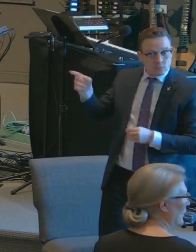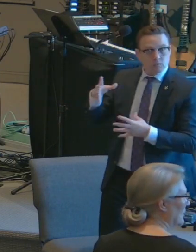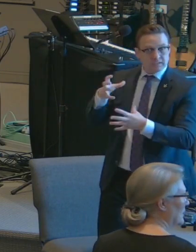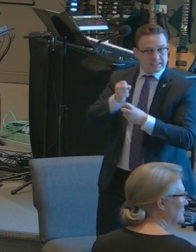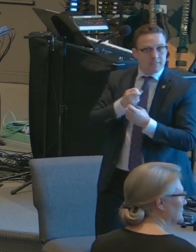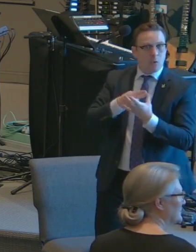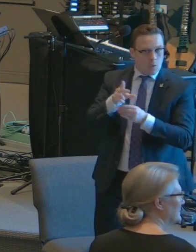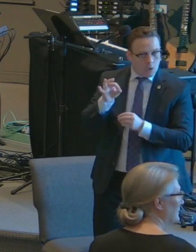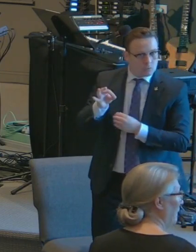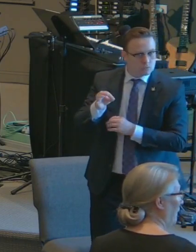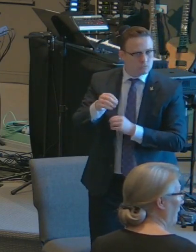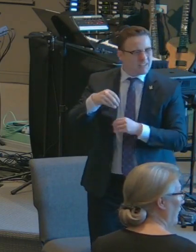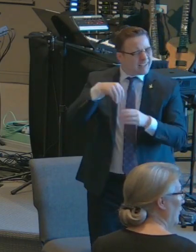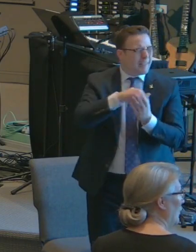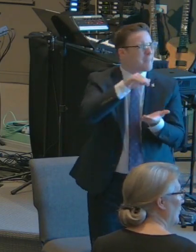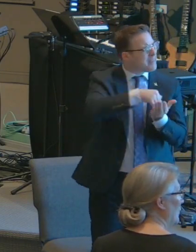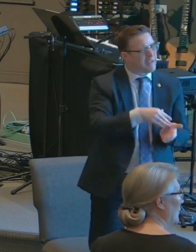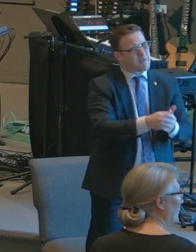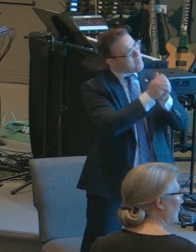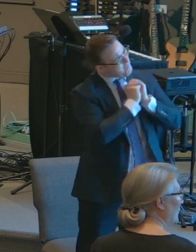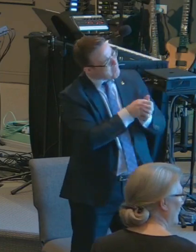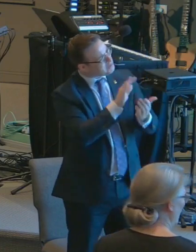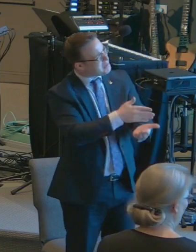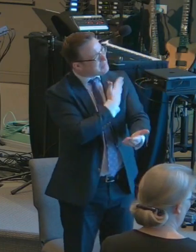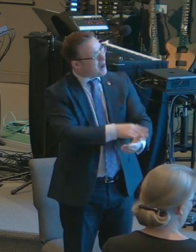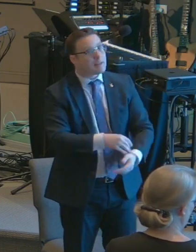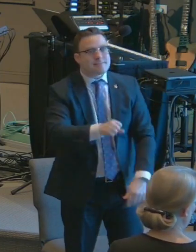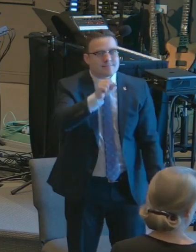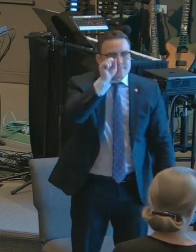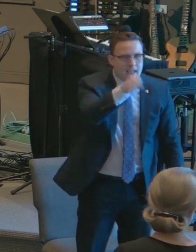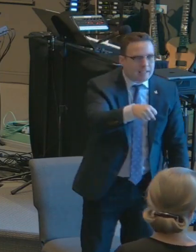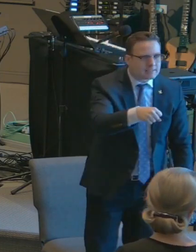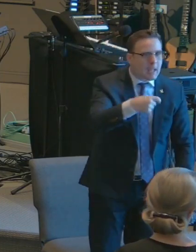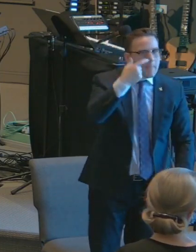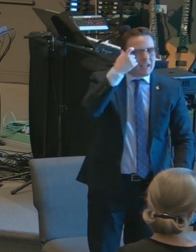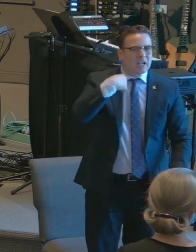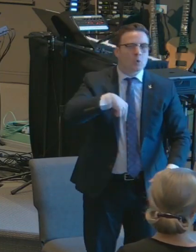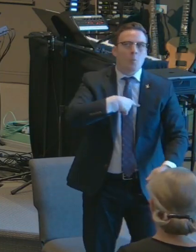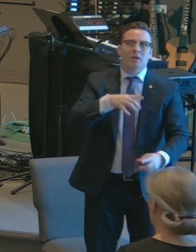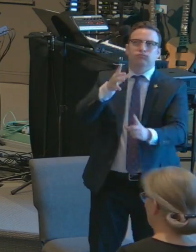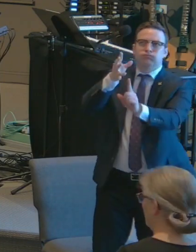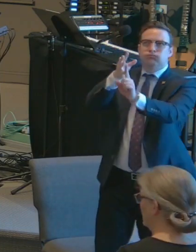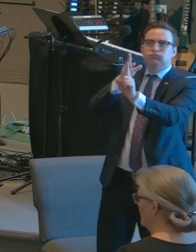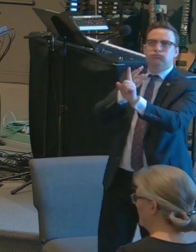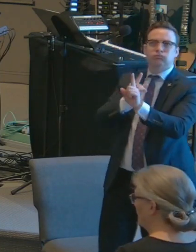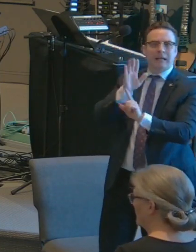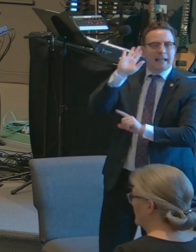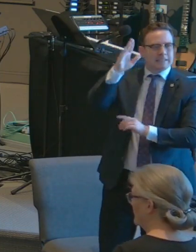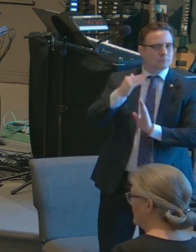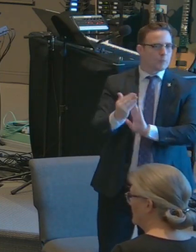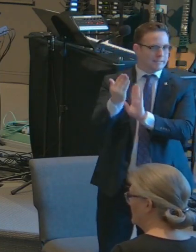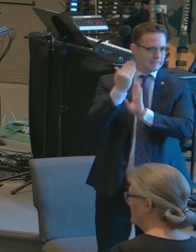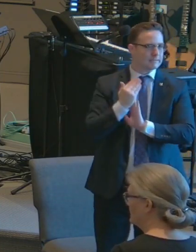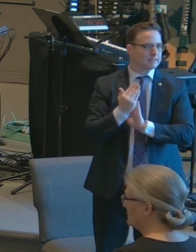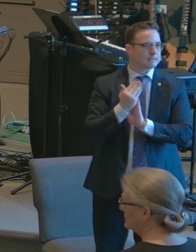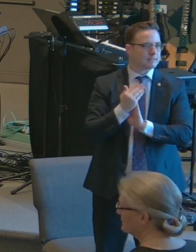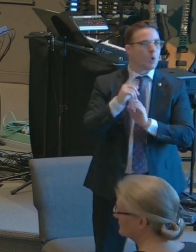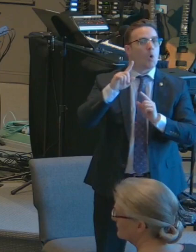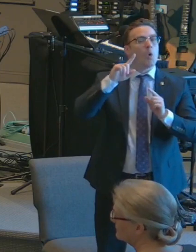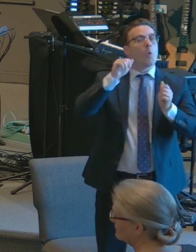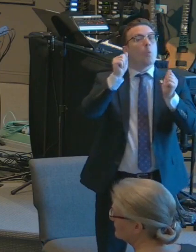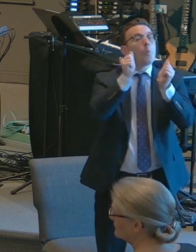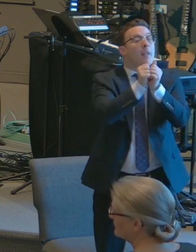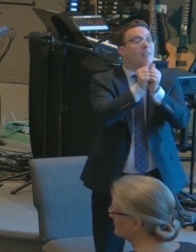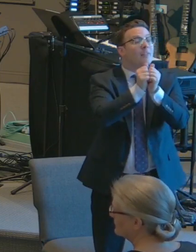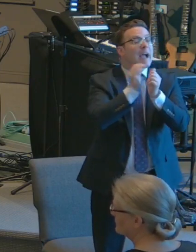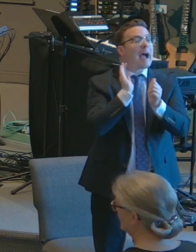it